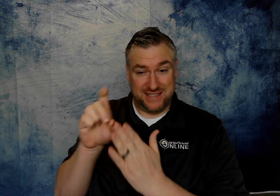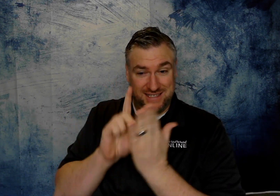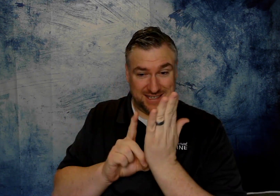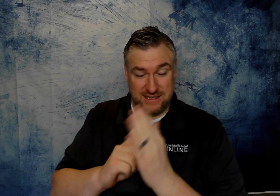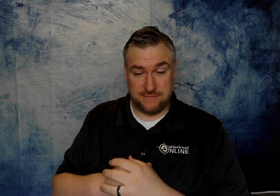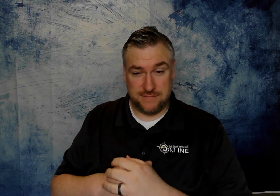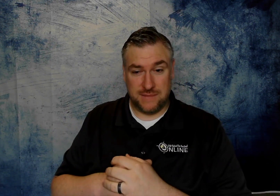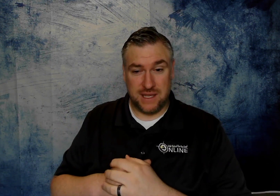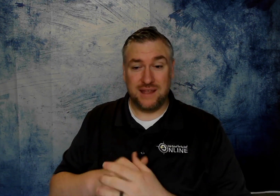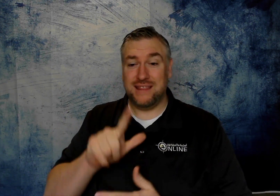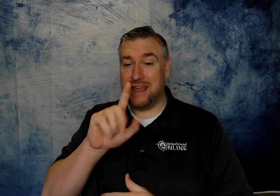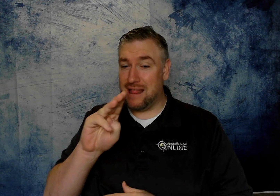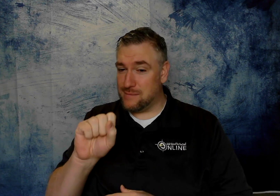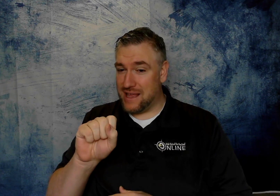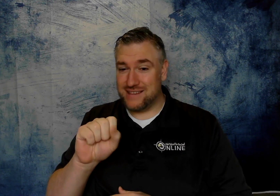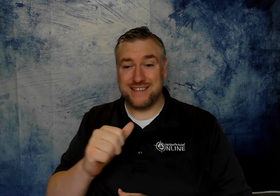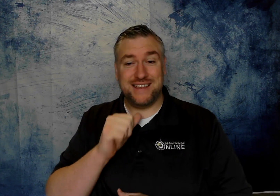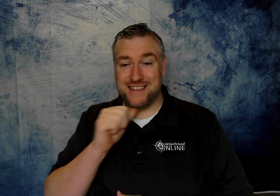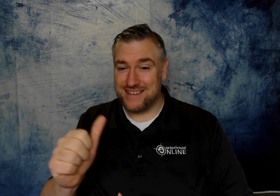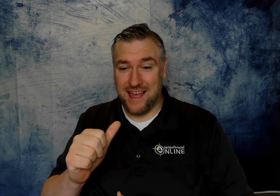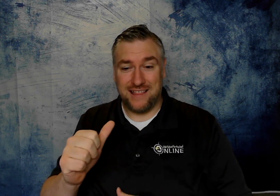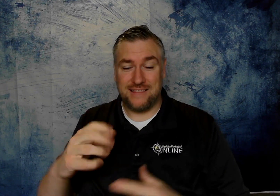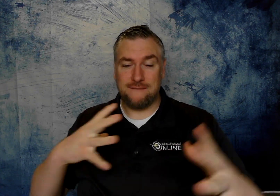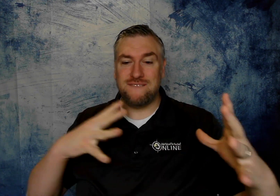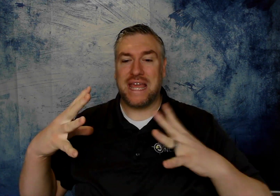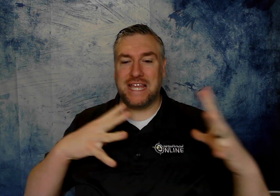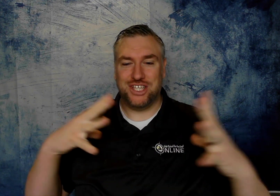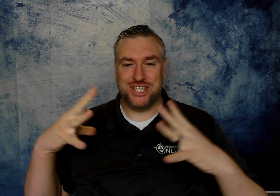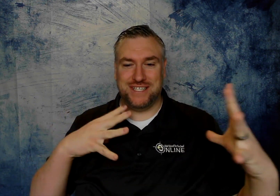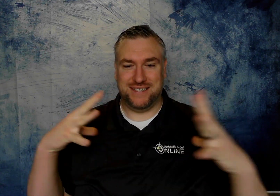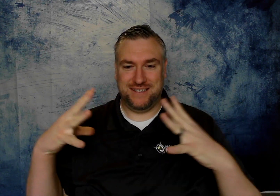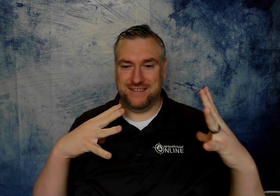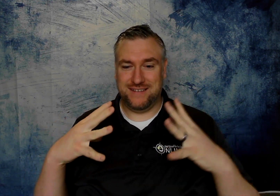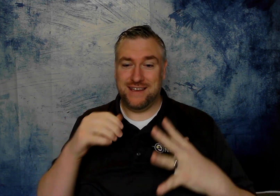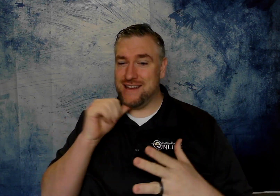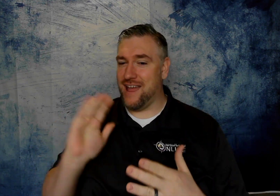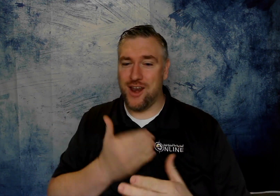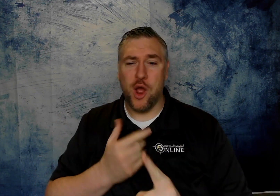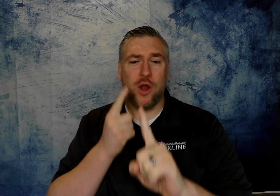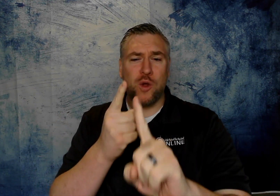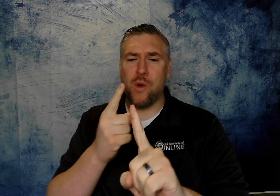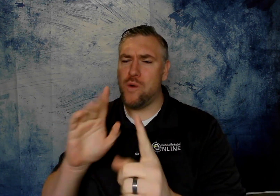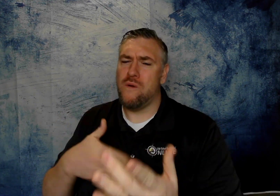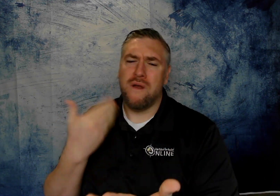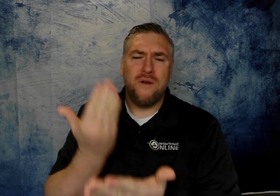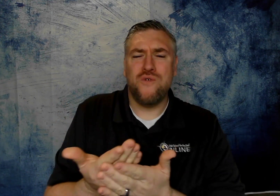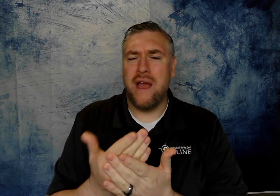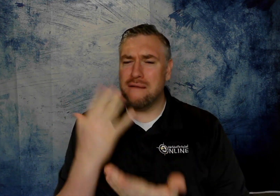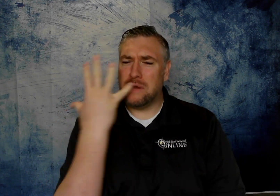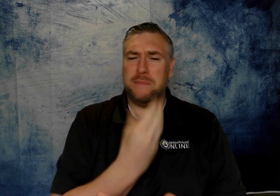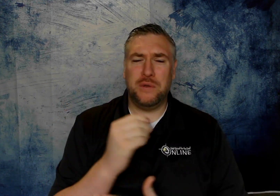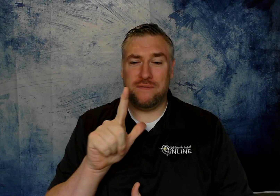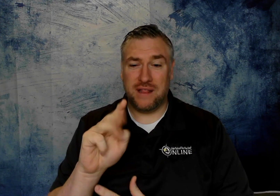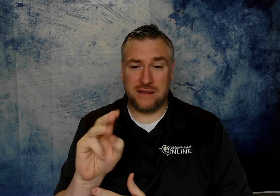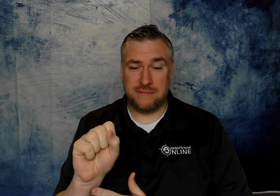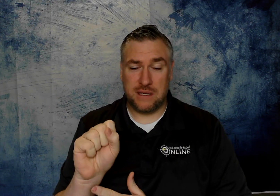One quote I've seen about LMS design: LMS is not the vacation. It's not our goal to arrive at a